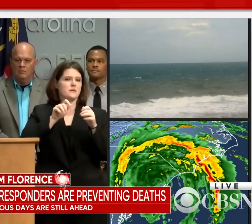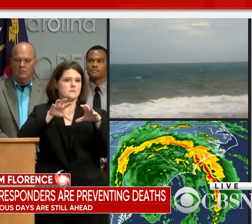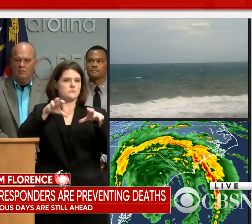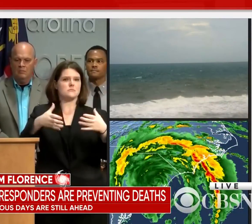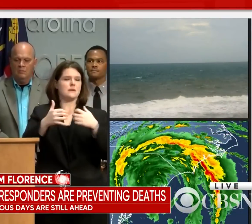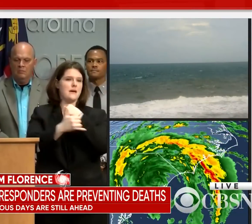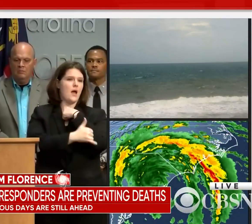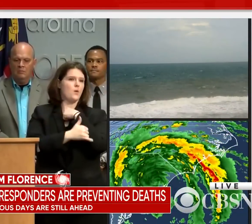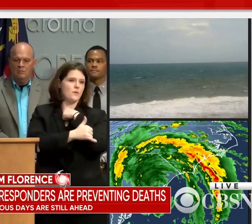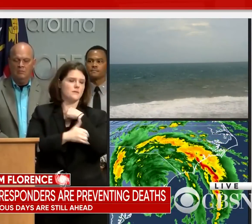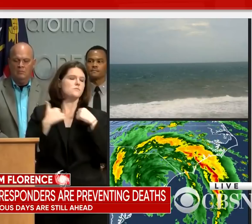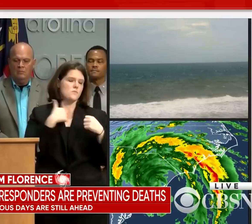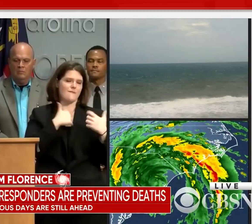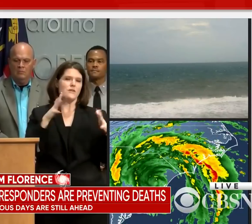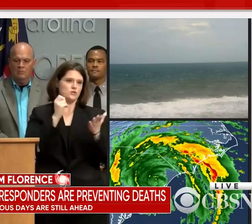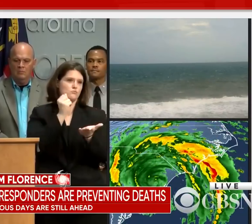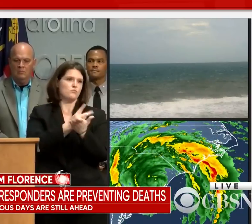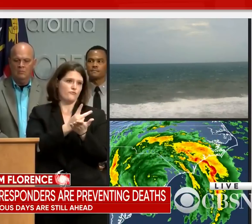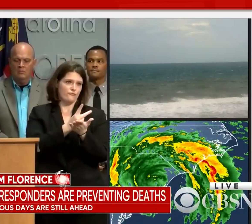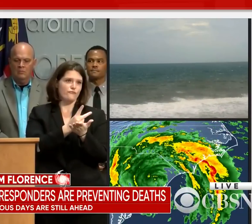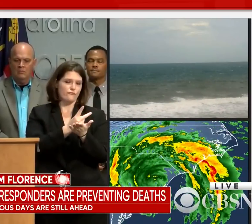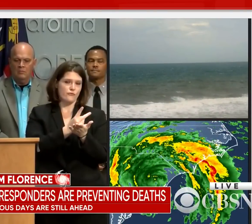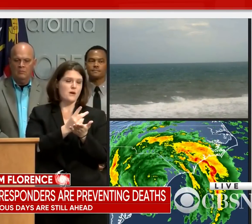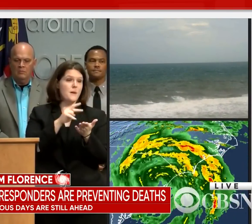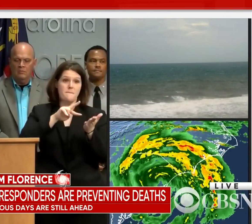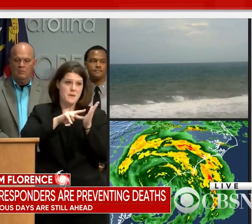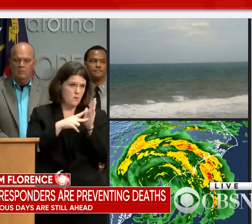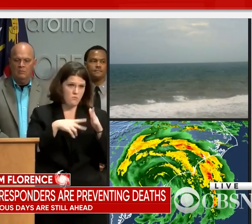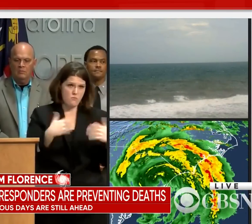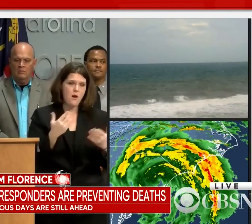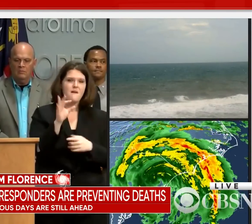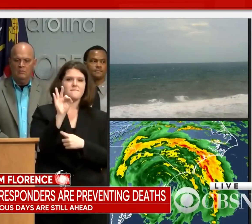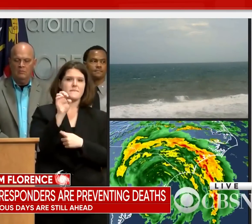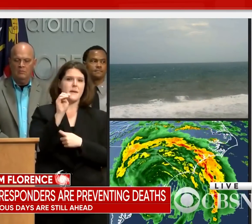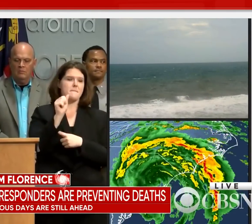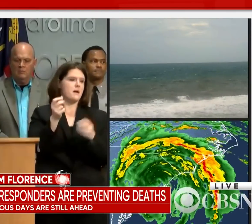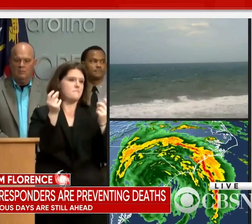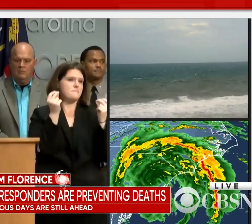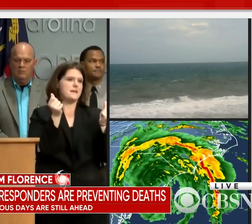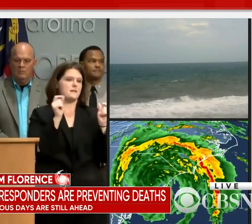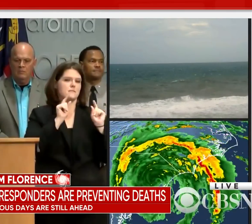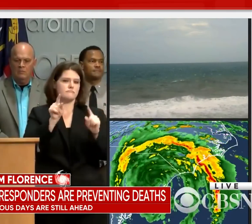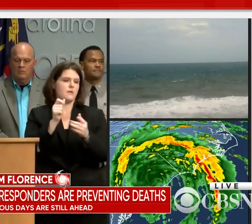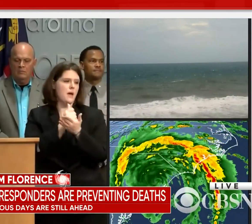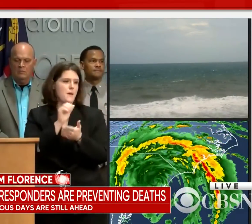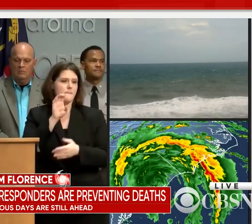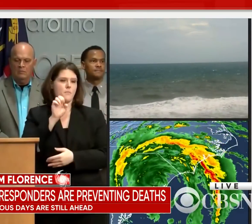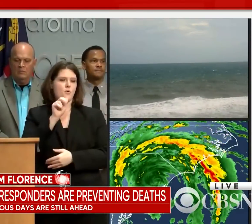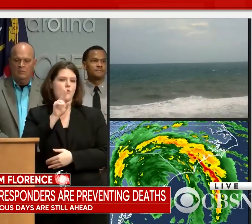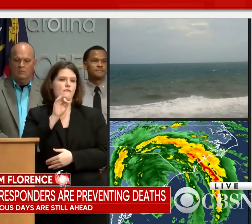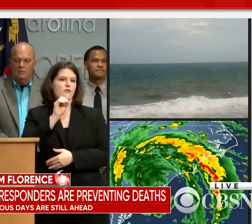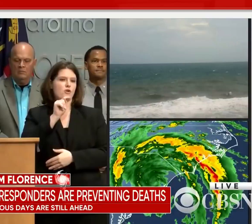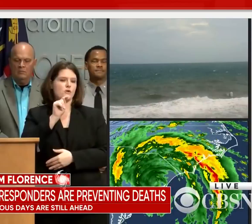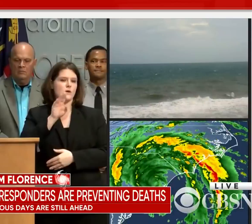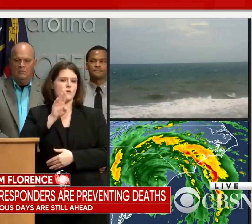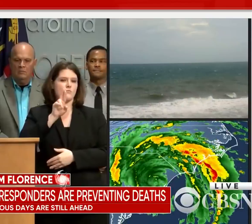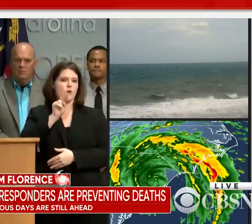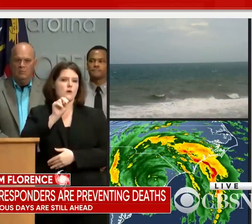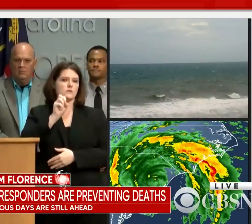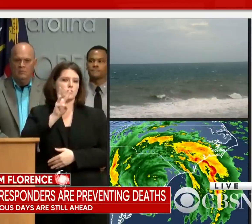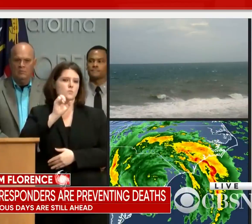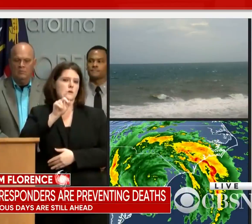approved. That authorizes immediate FEMA assistance in Beaufort, Brunswick,